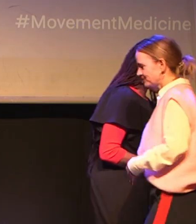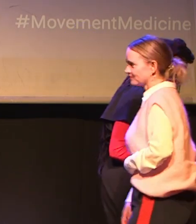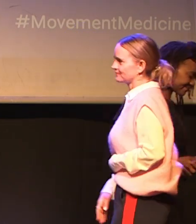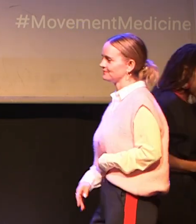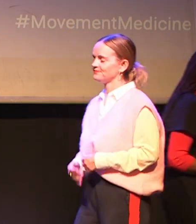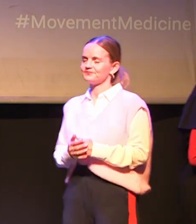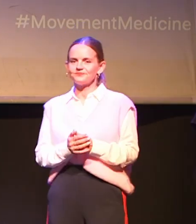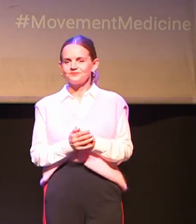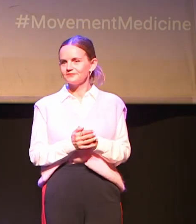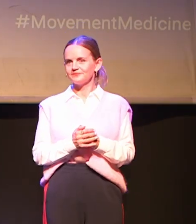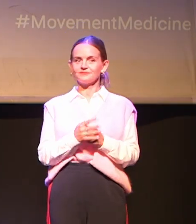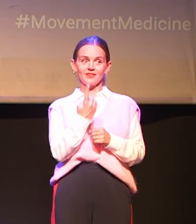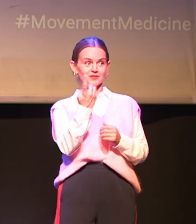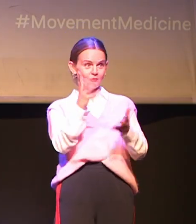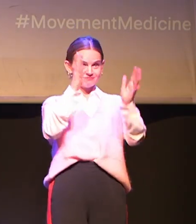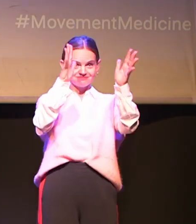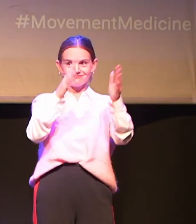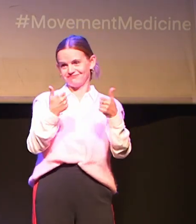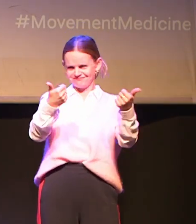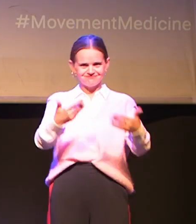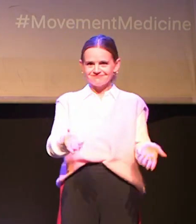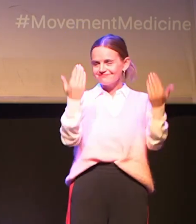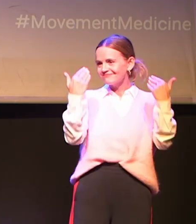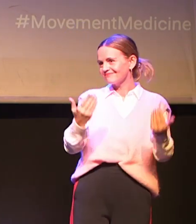Thank you so much. Oh, someone, yeah, let's go. Love on.